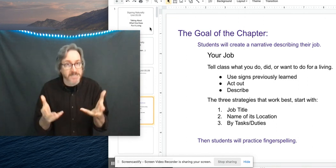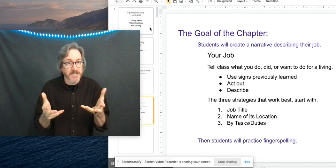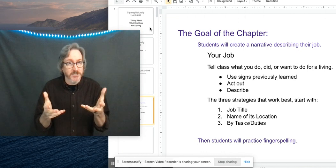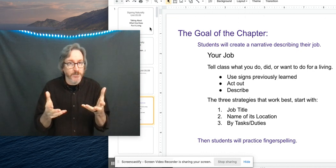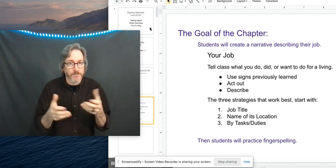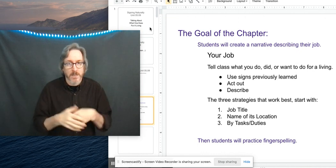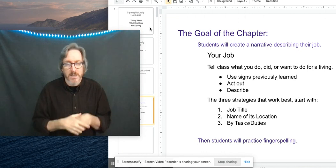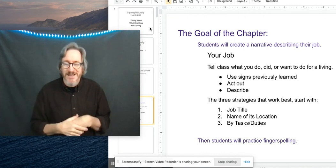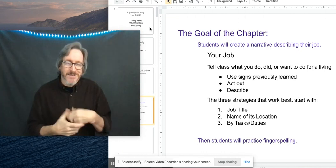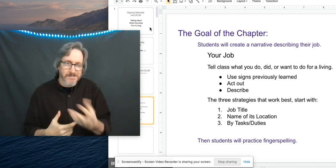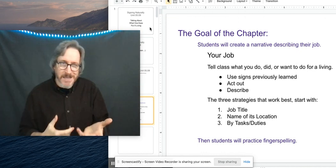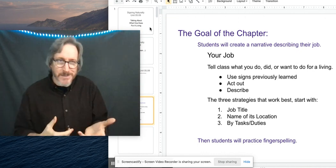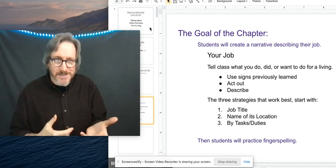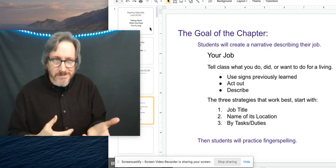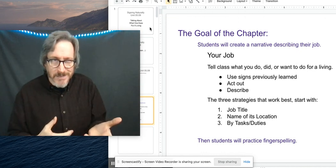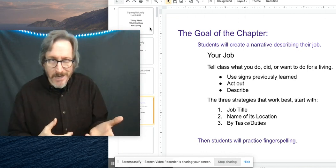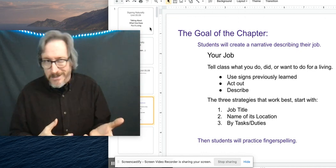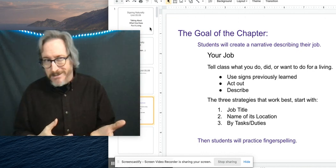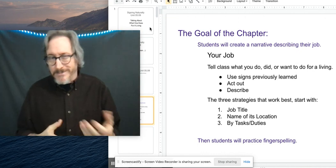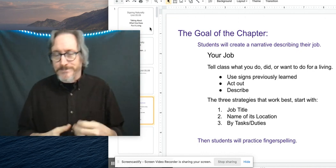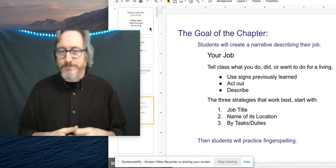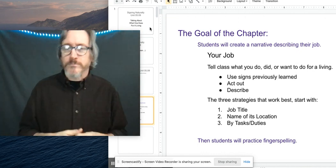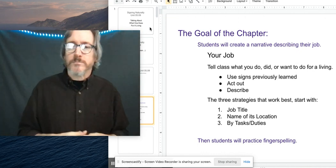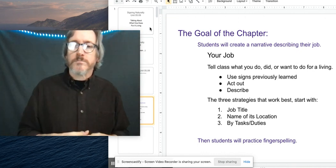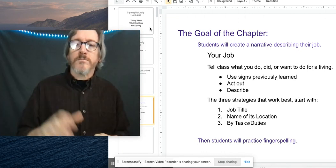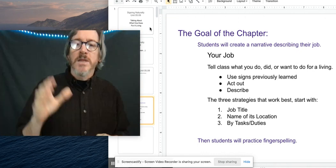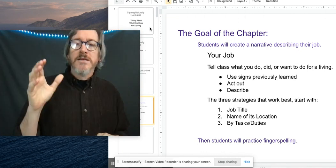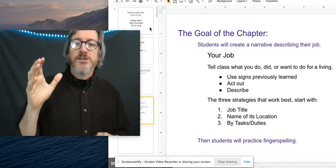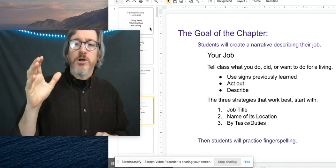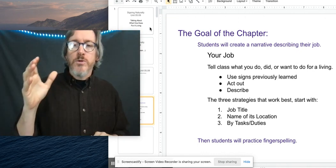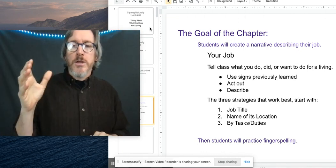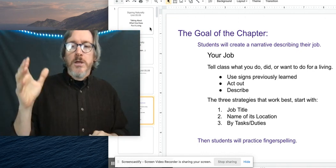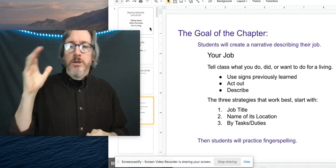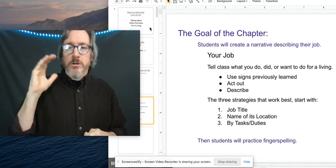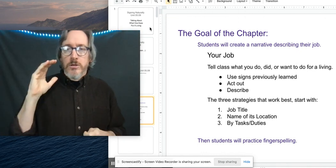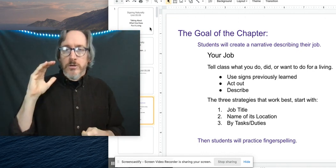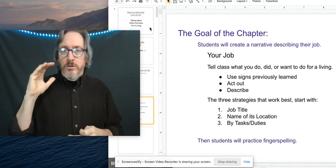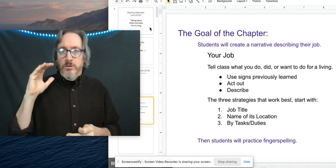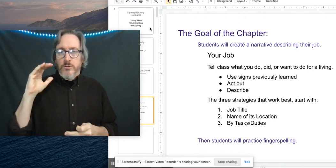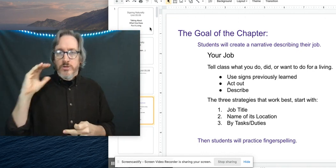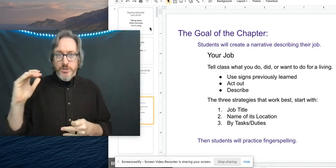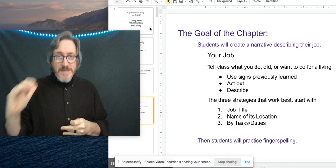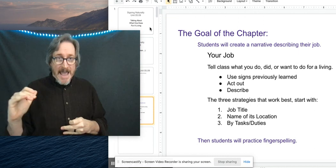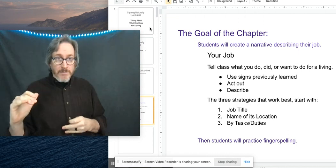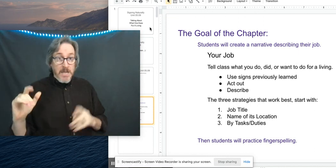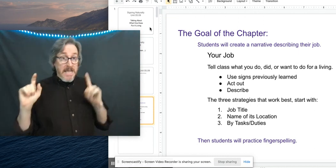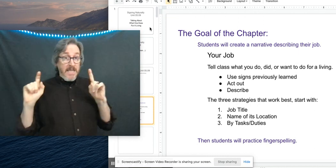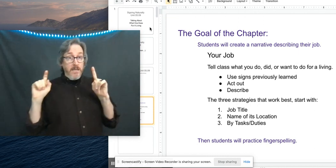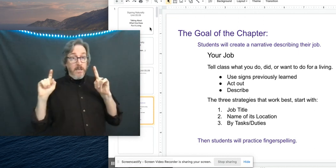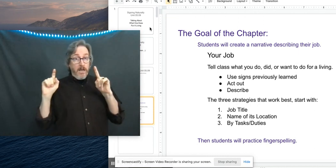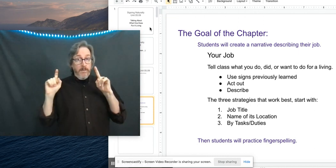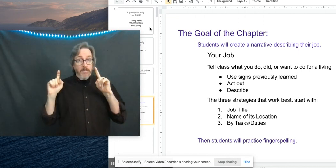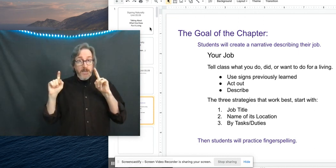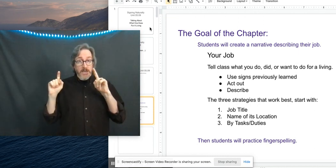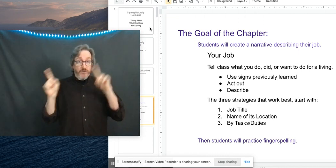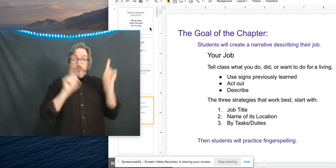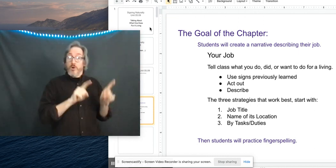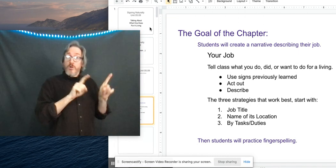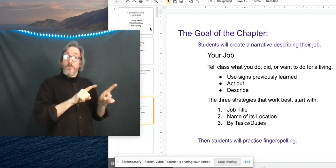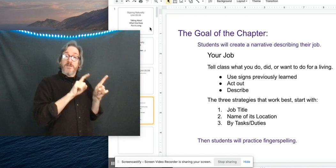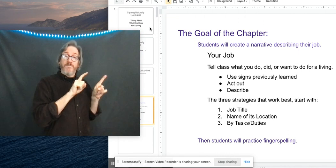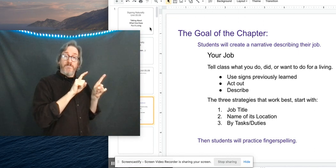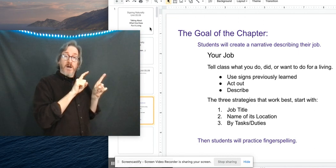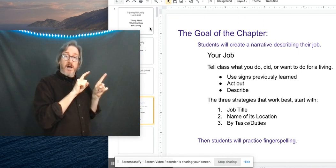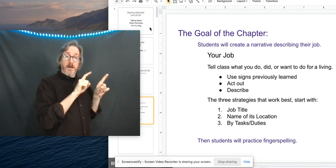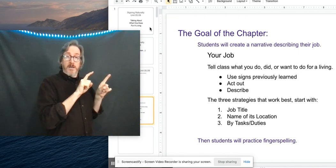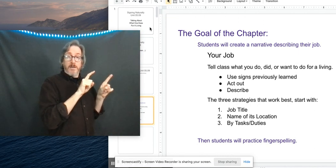what is it you do? Same as in English, right? So do that. If you don't know